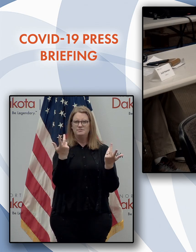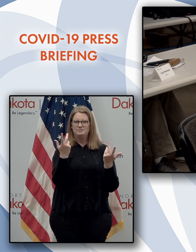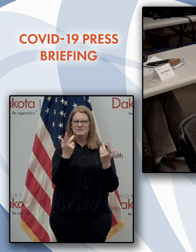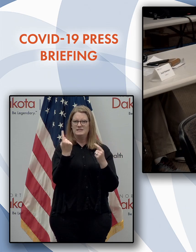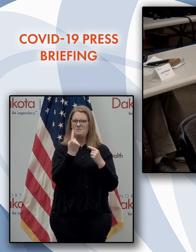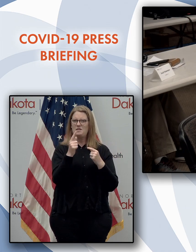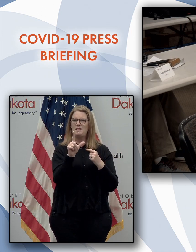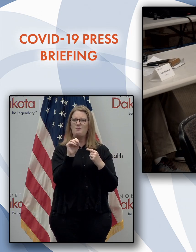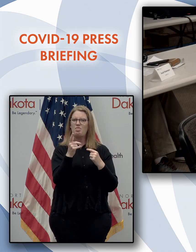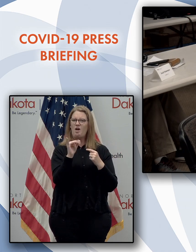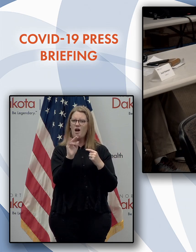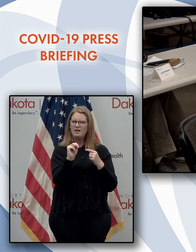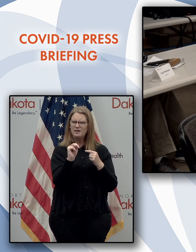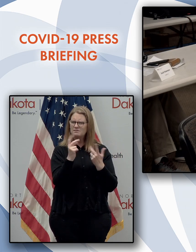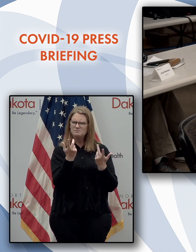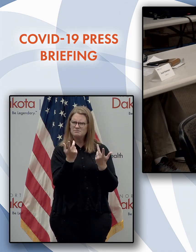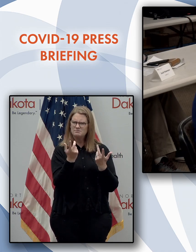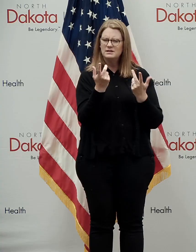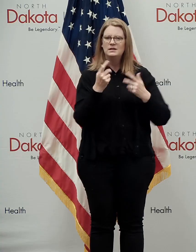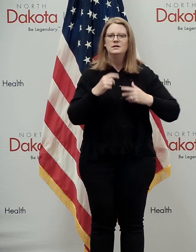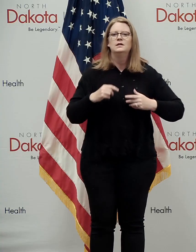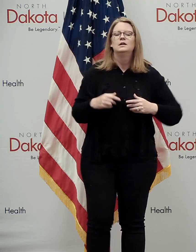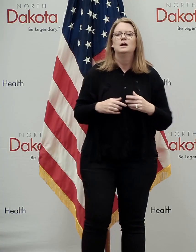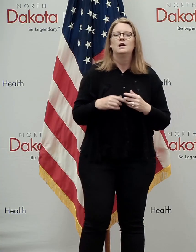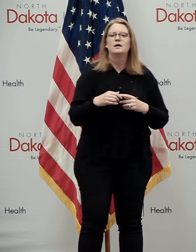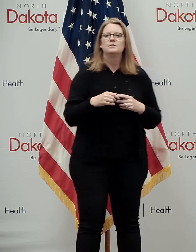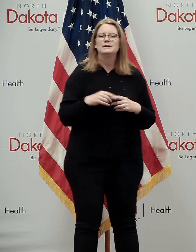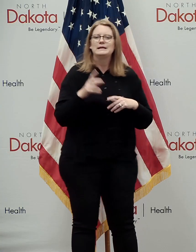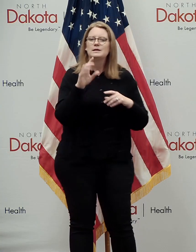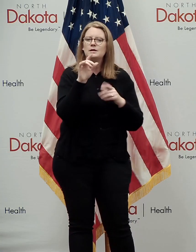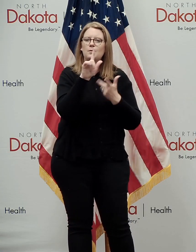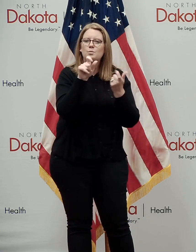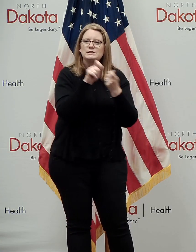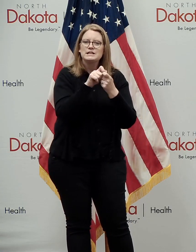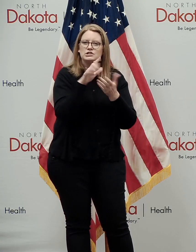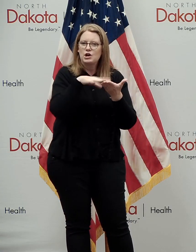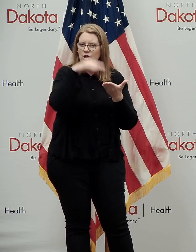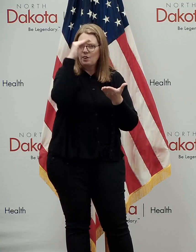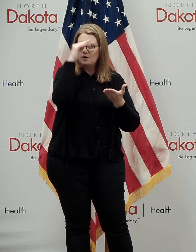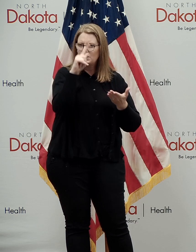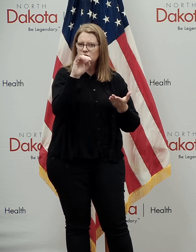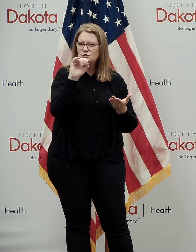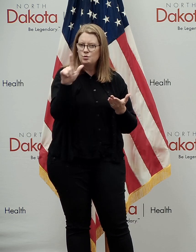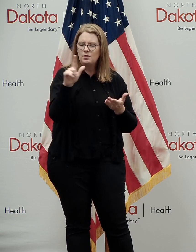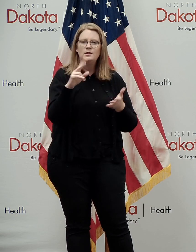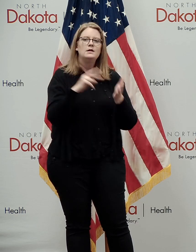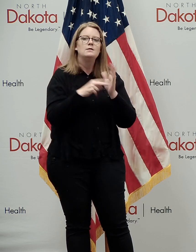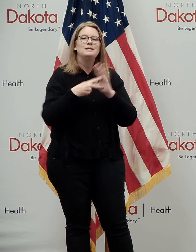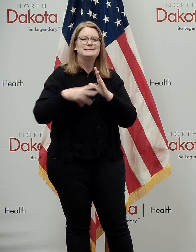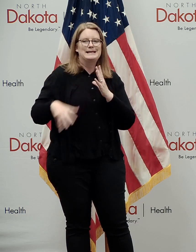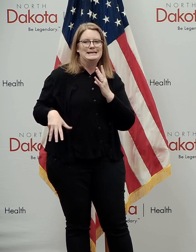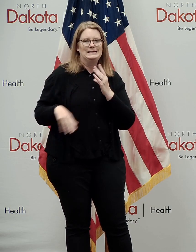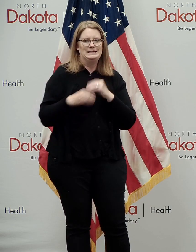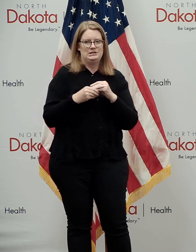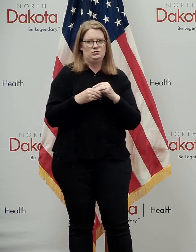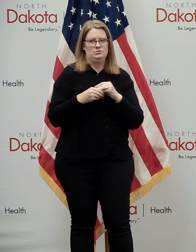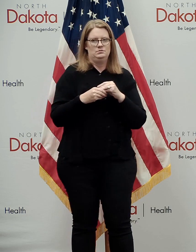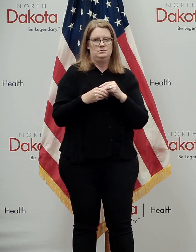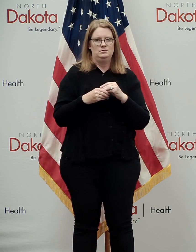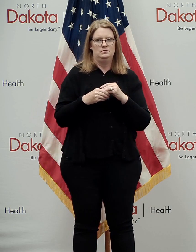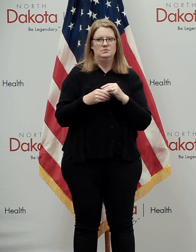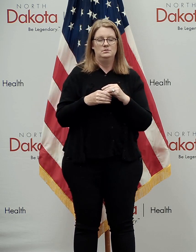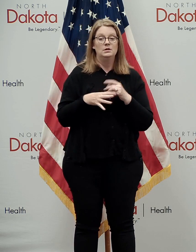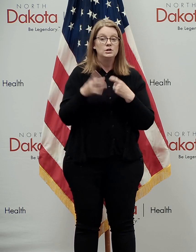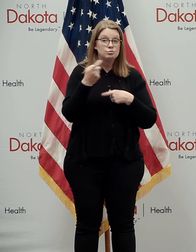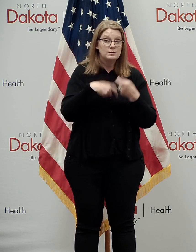logging into? How does that work? Yes, and so it is a precision learning tool, and so it's a supplemental tool. So it does not replace the